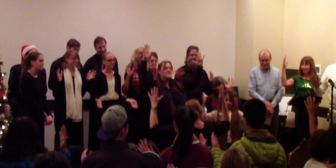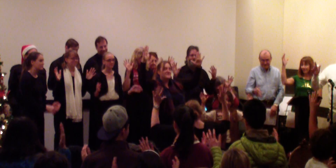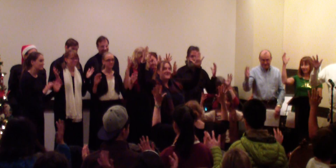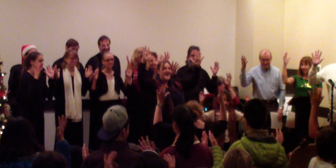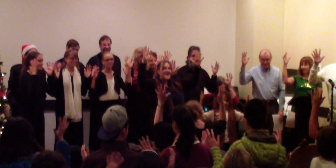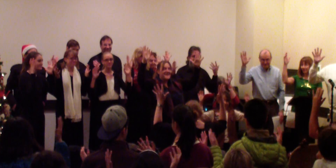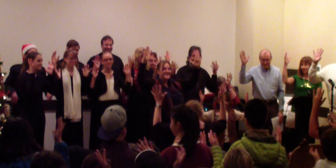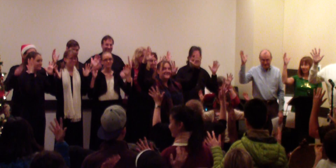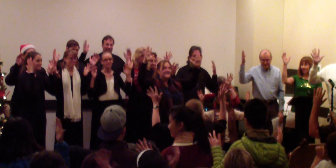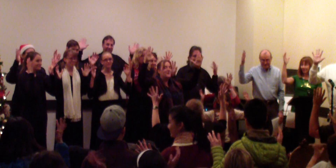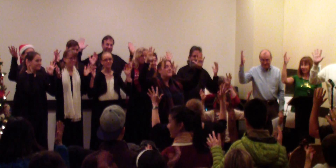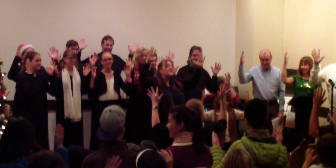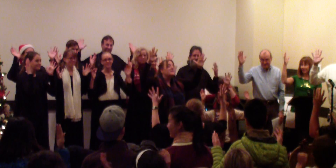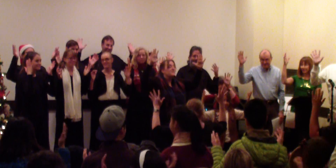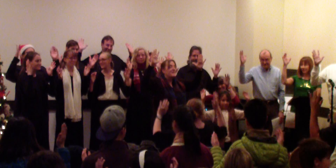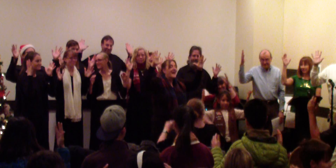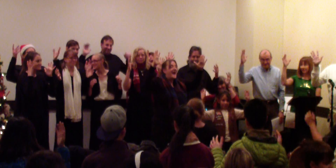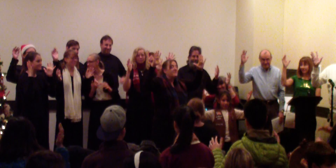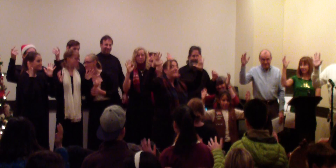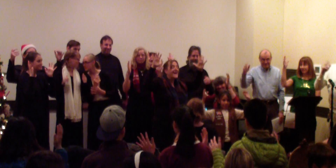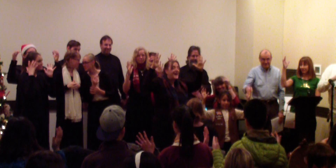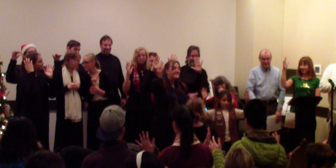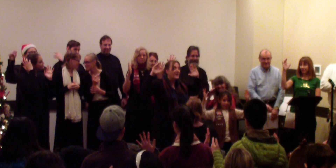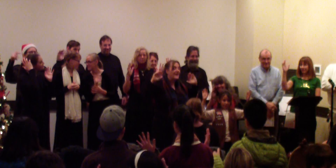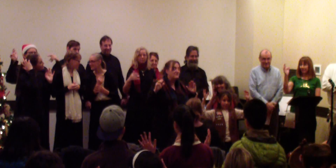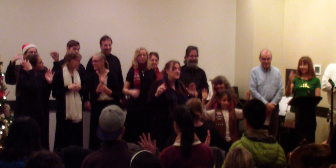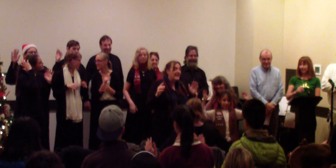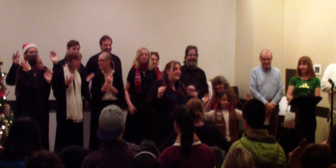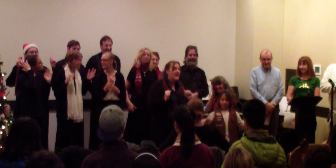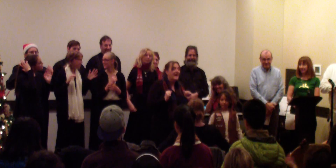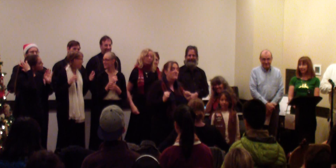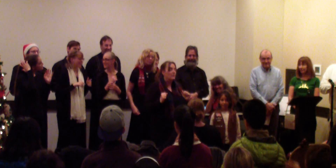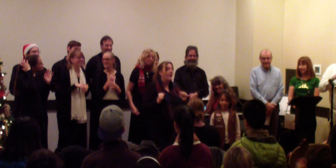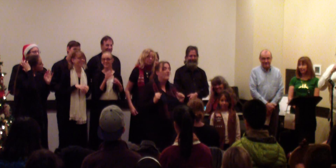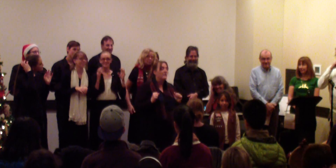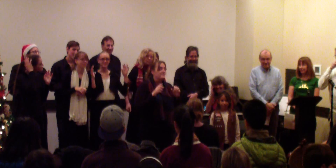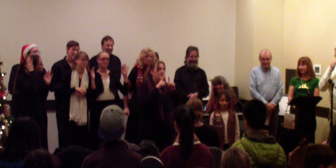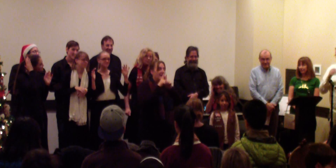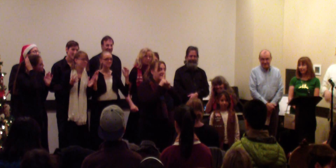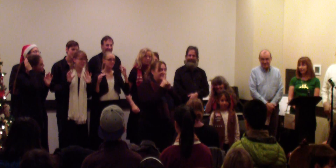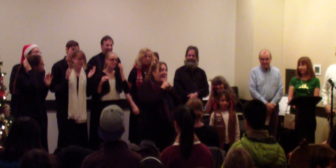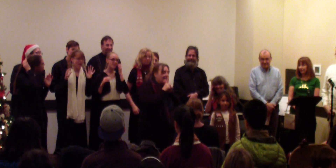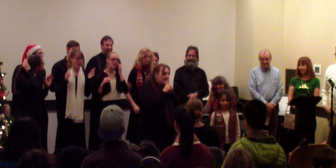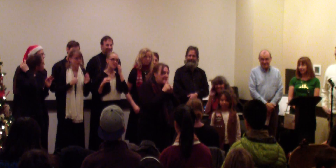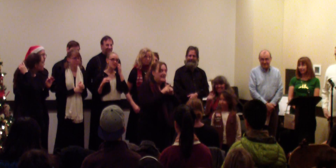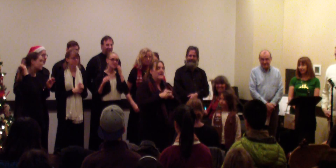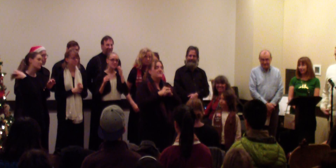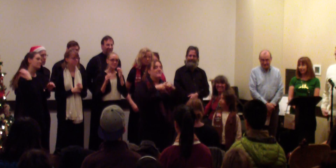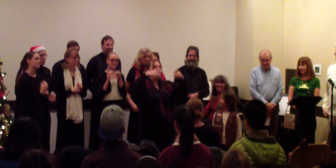Woo! Okay? So, at the last song after Silent Night, we're all going to be kind of silent, and this is how we're going to